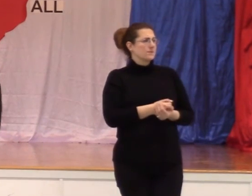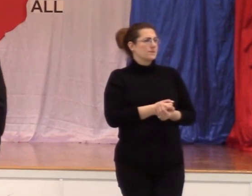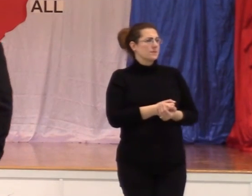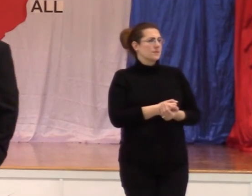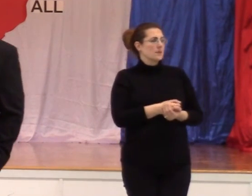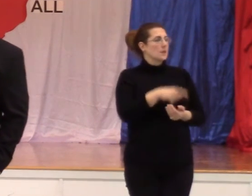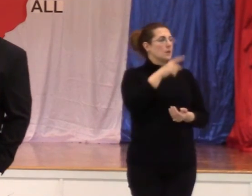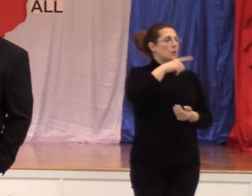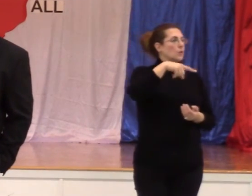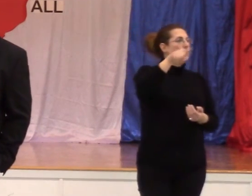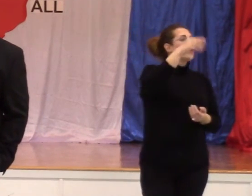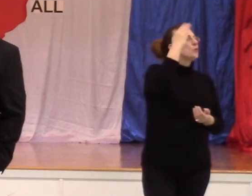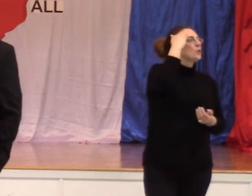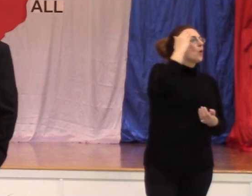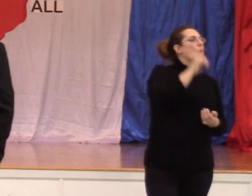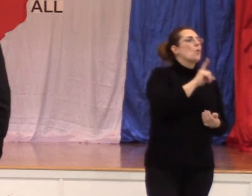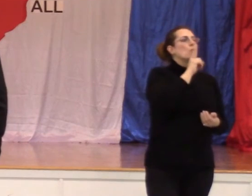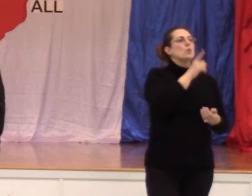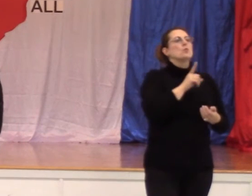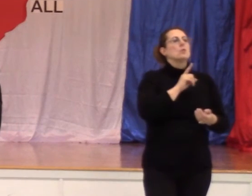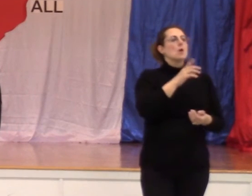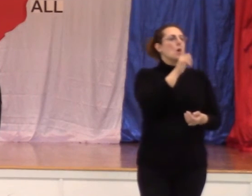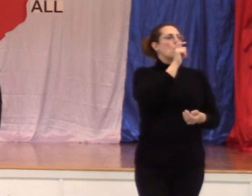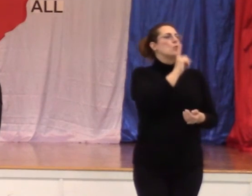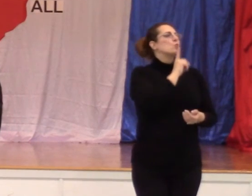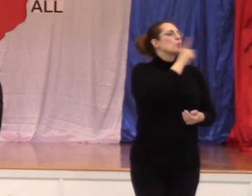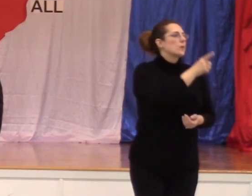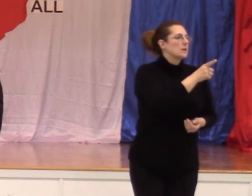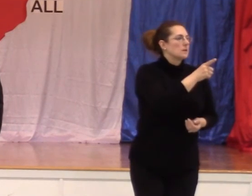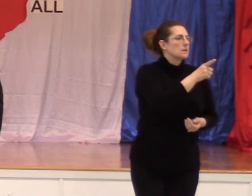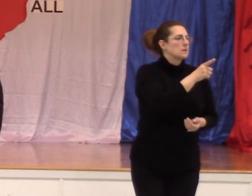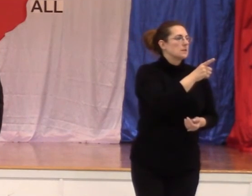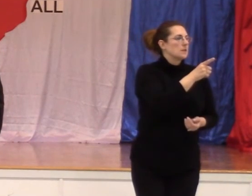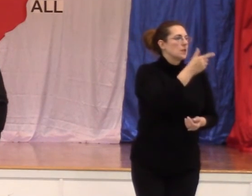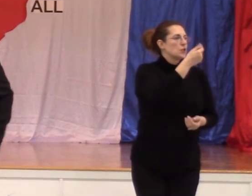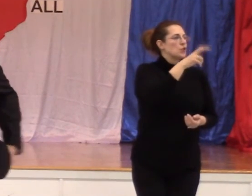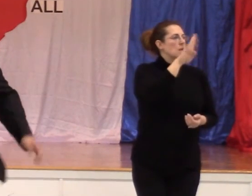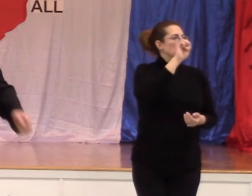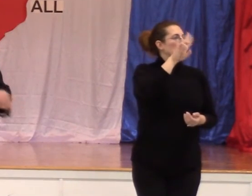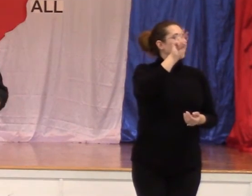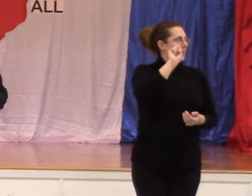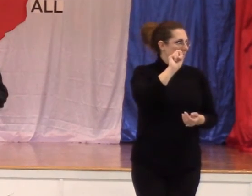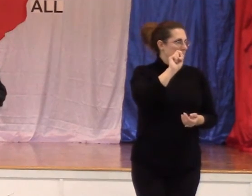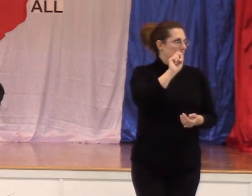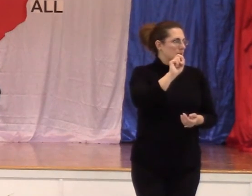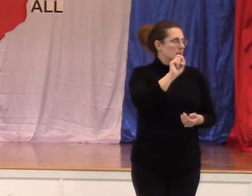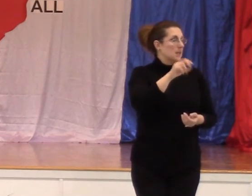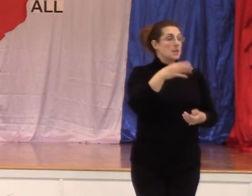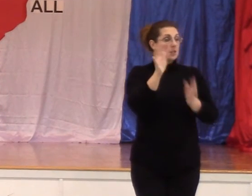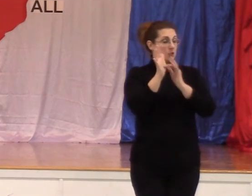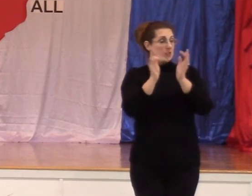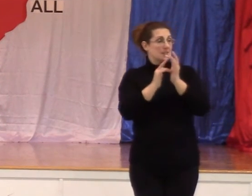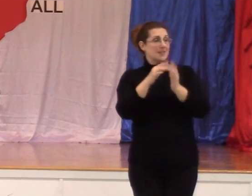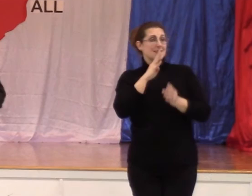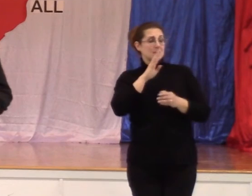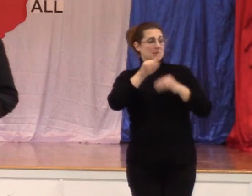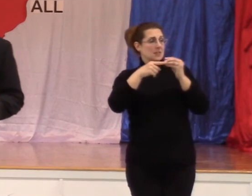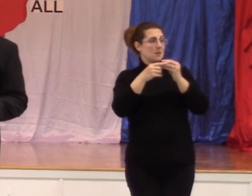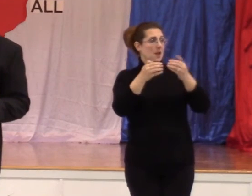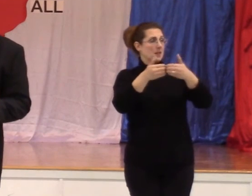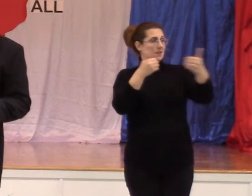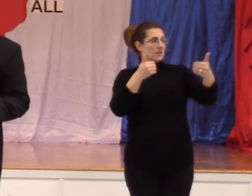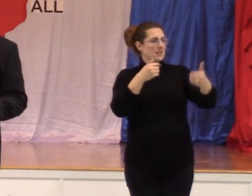So that you would know who is genuine. Right? Yeah, Jesus speaks of the need for division, that he came